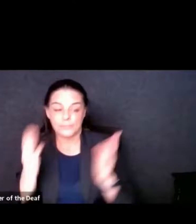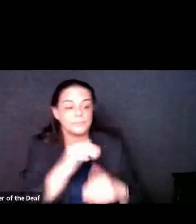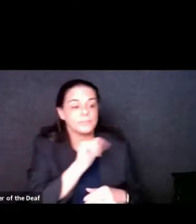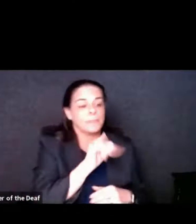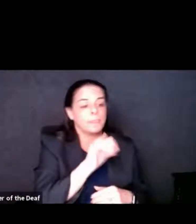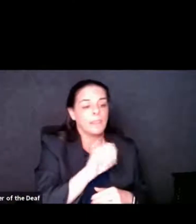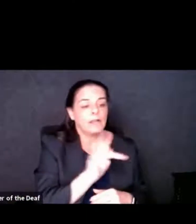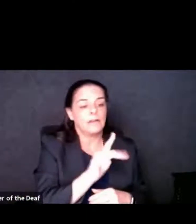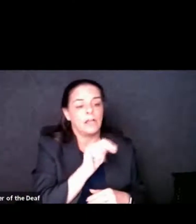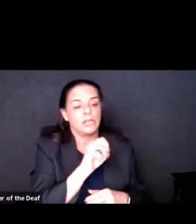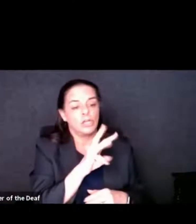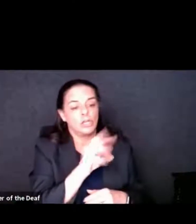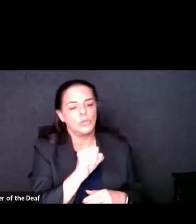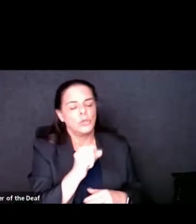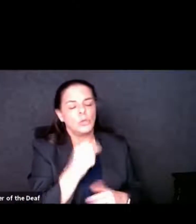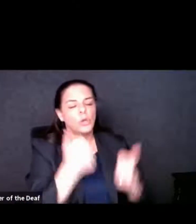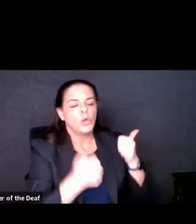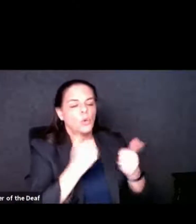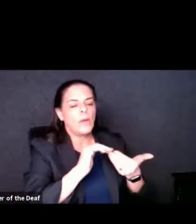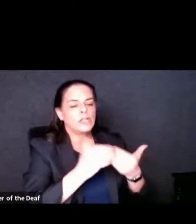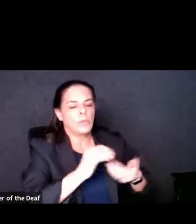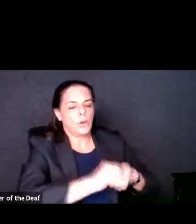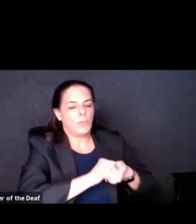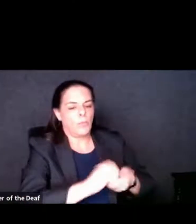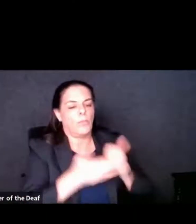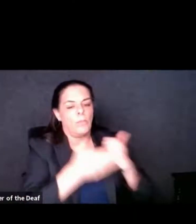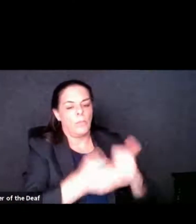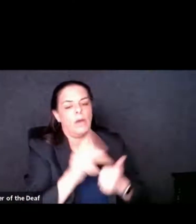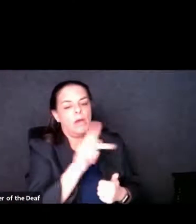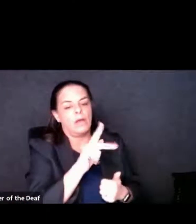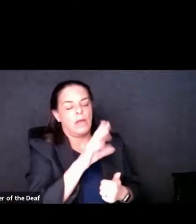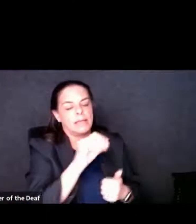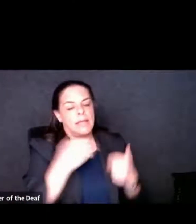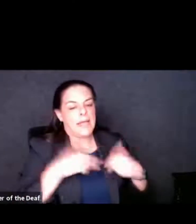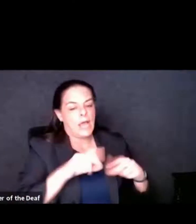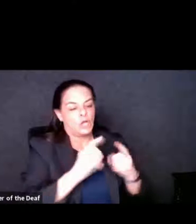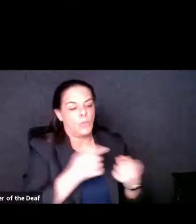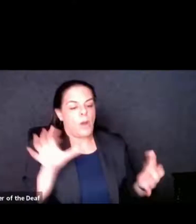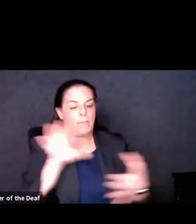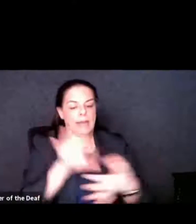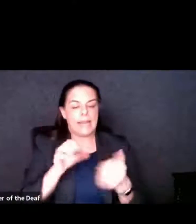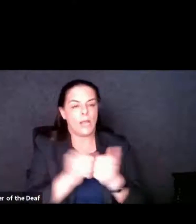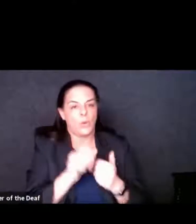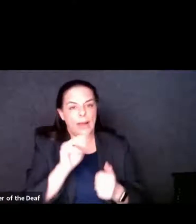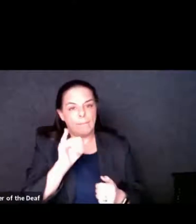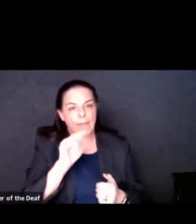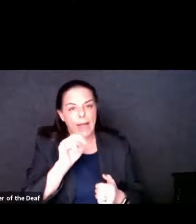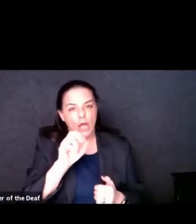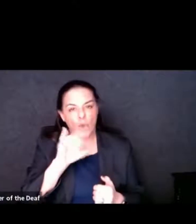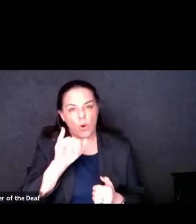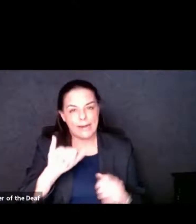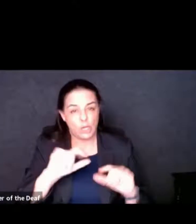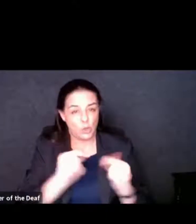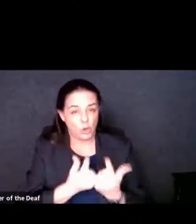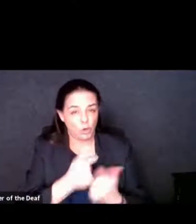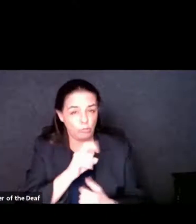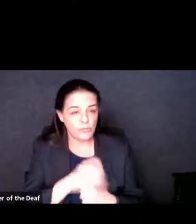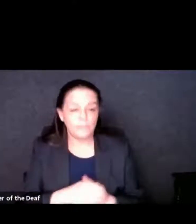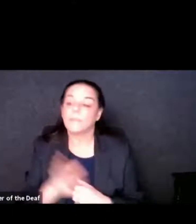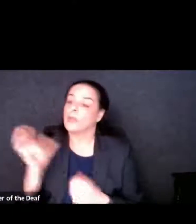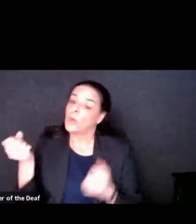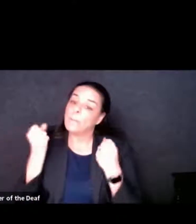what community partners are helping KCHD connect with minority groups? There's a lot. We are working with the